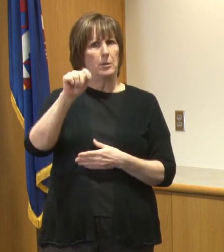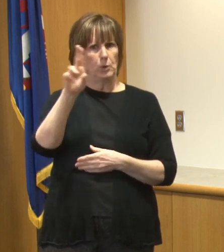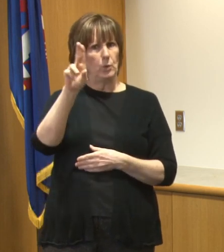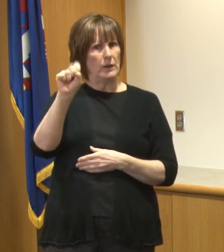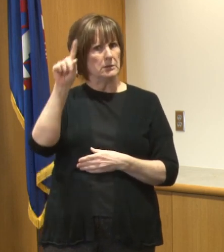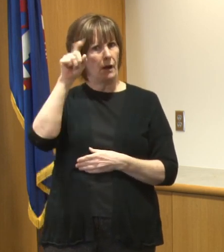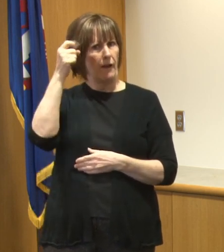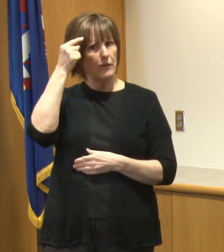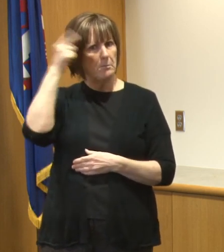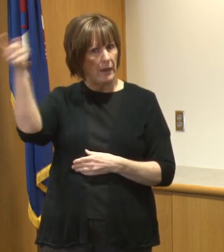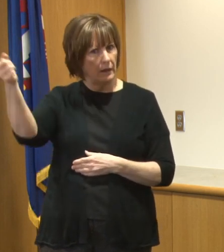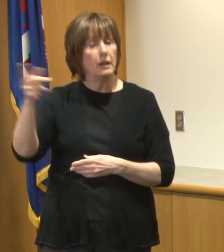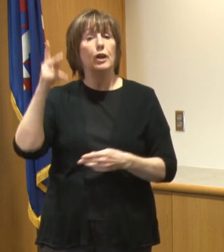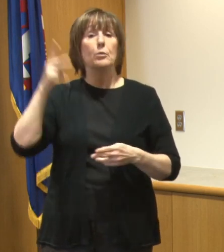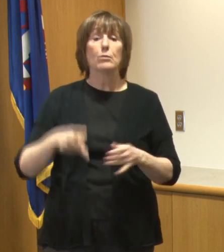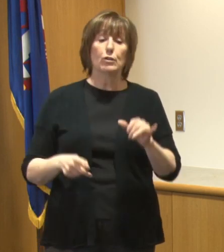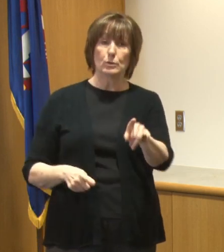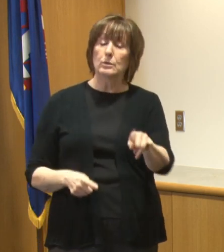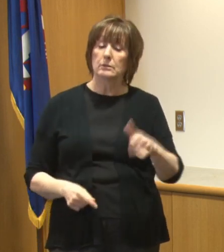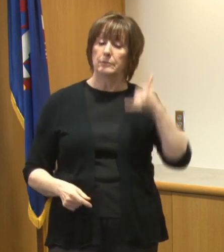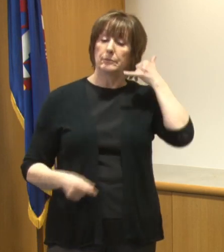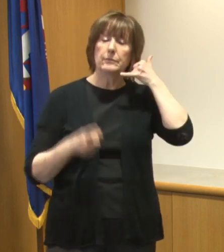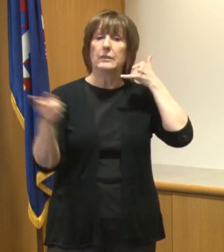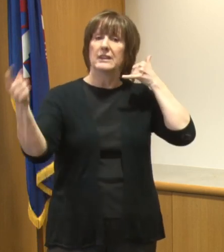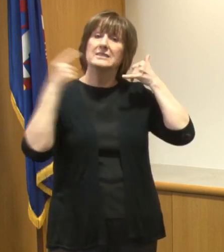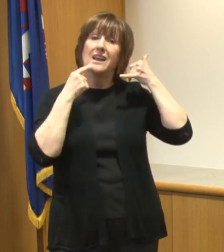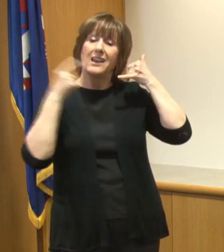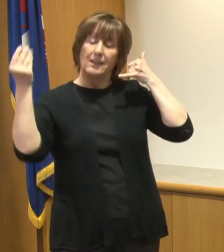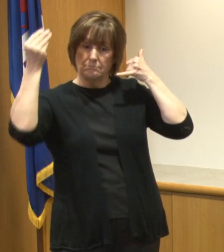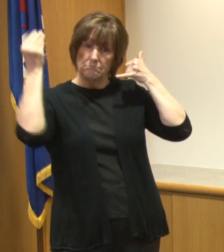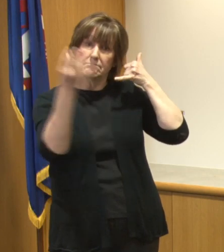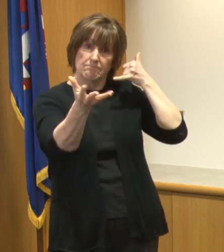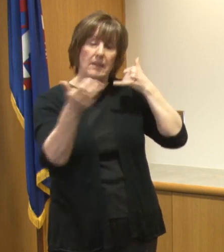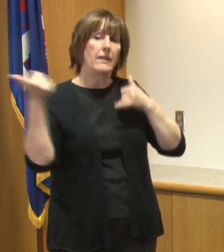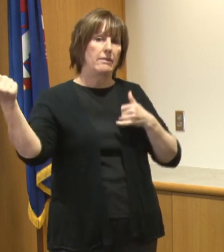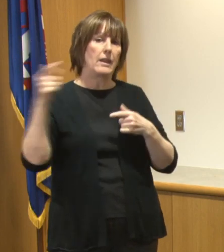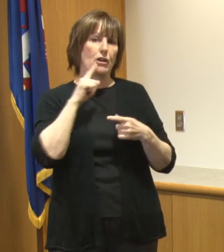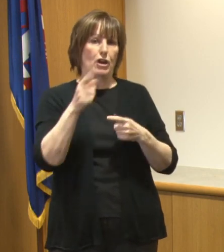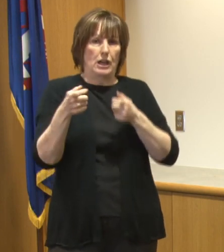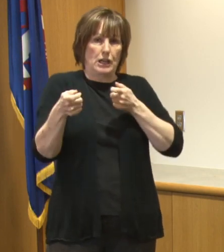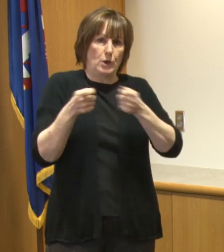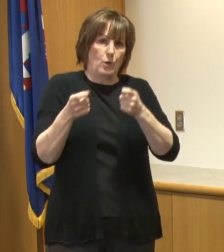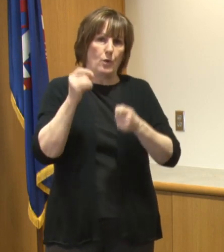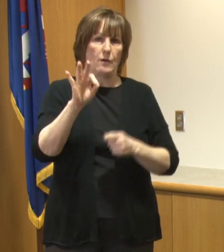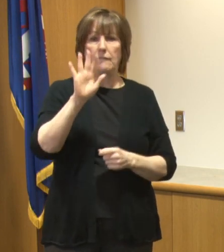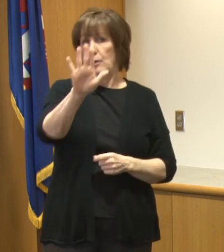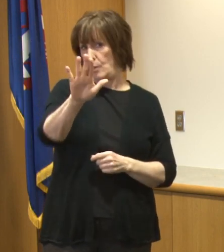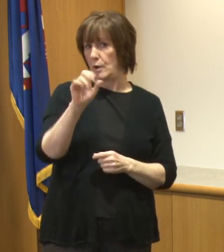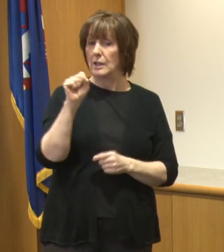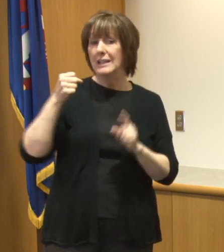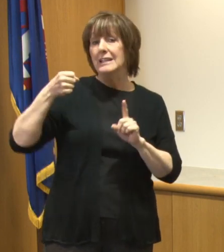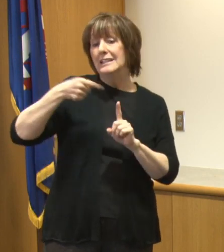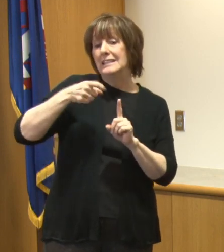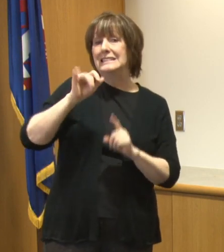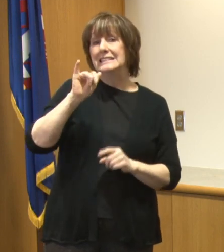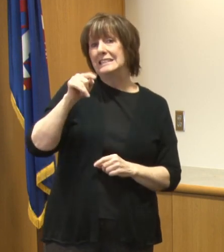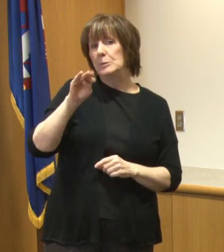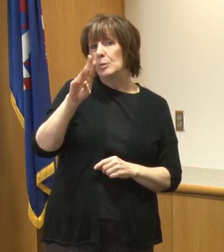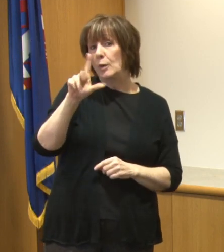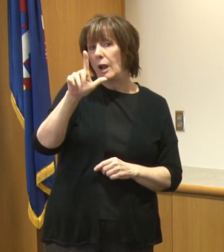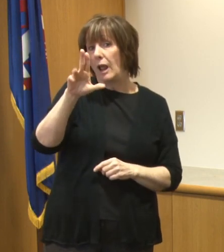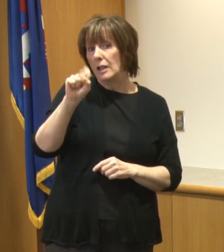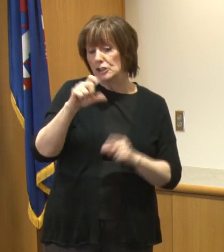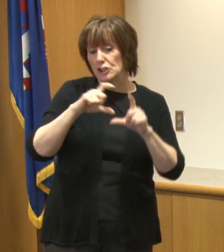The individual on the other end of the line informs you that they're in control of the stimulus check that you know you have coming to